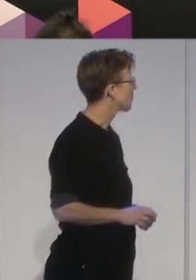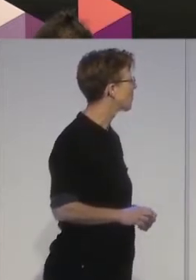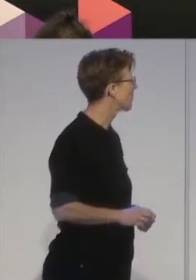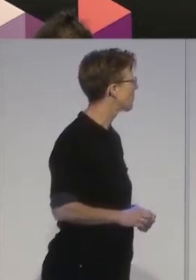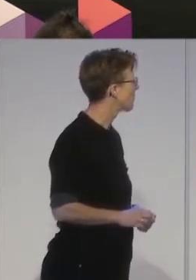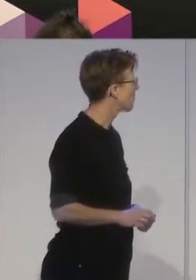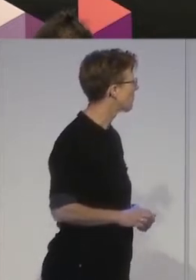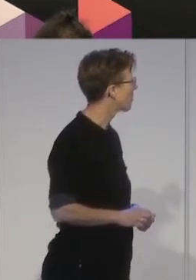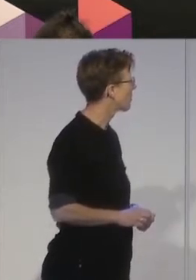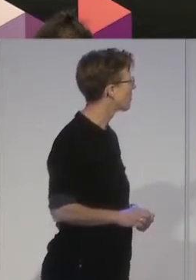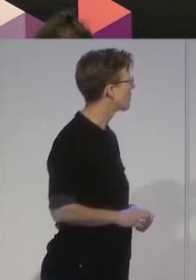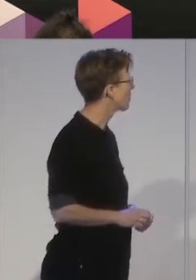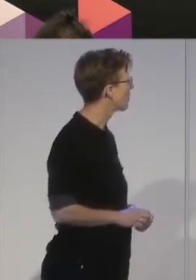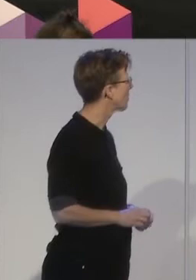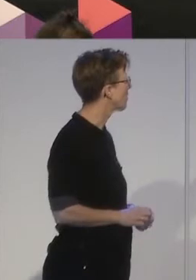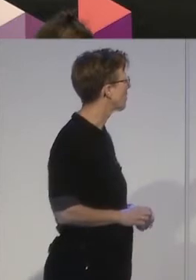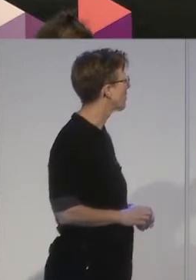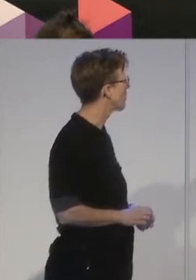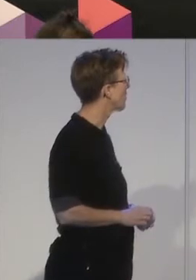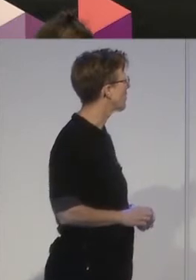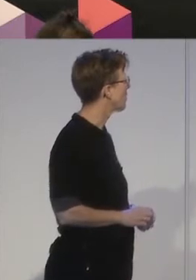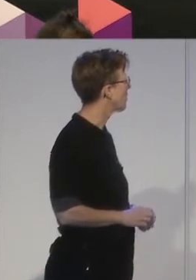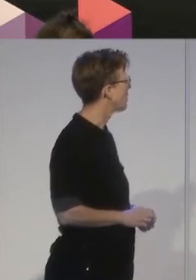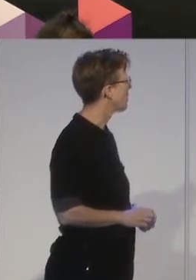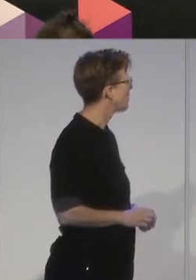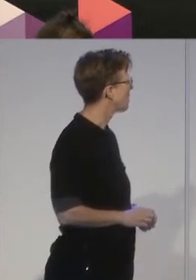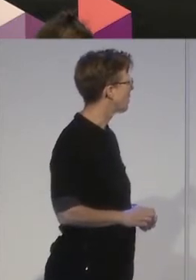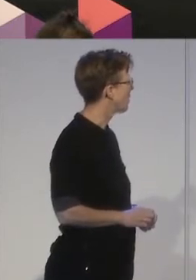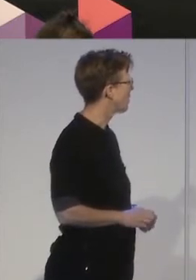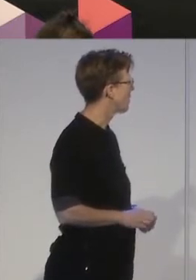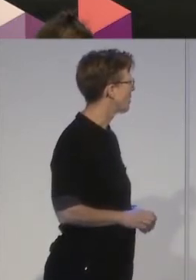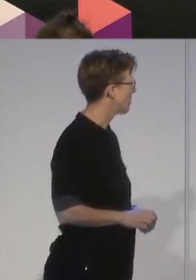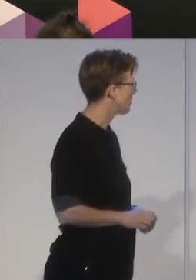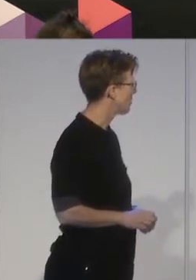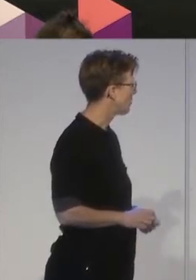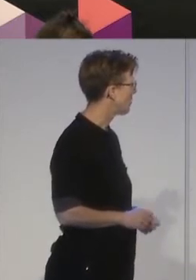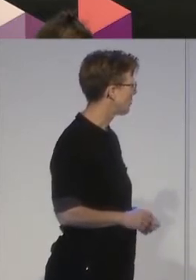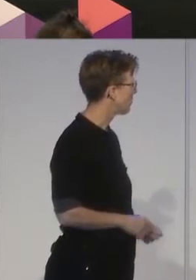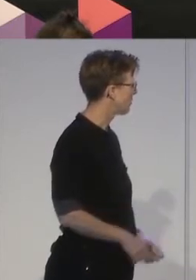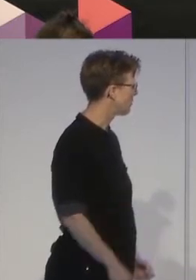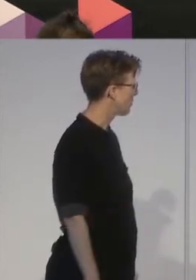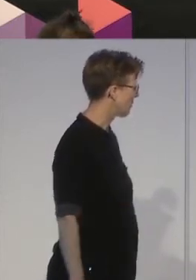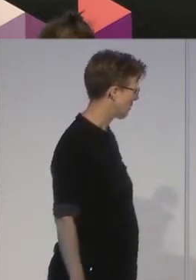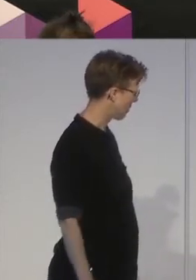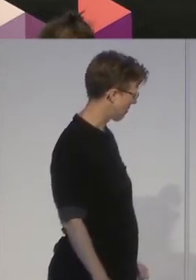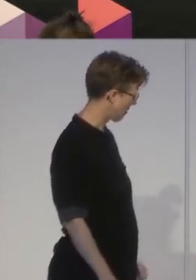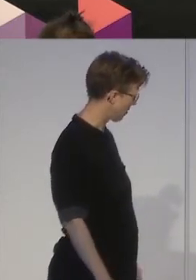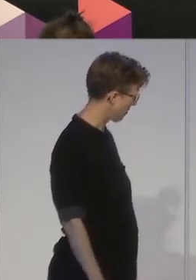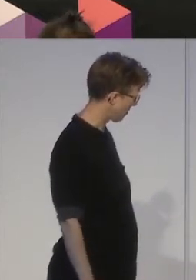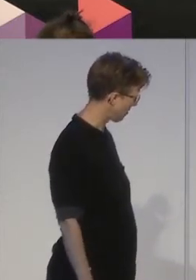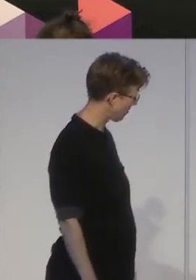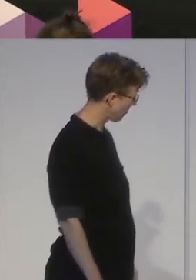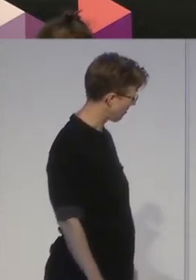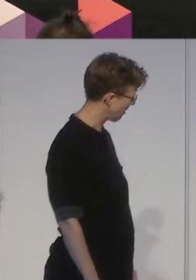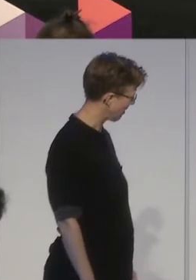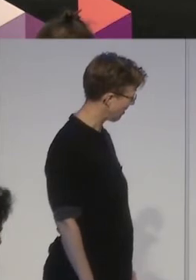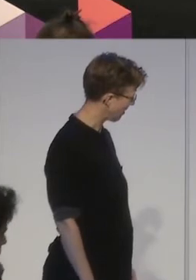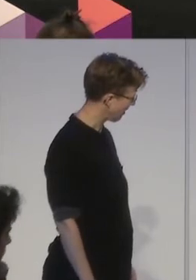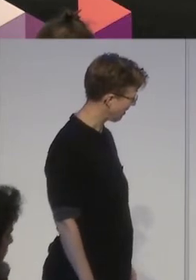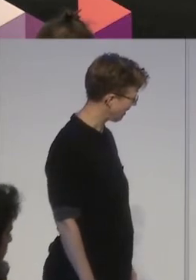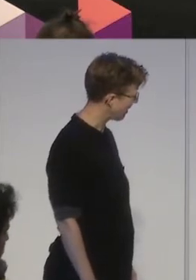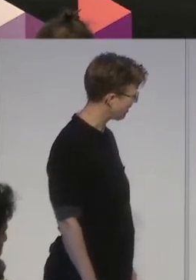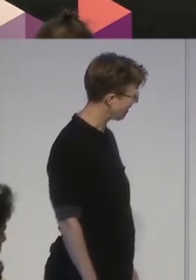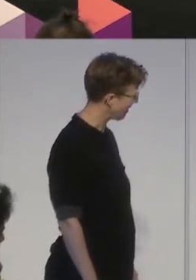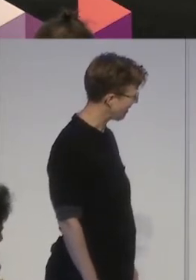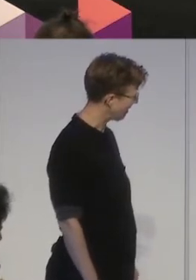so that everything that they do actually has a meaning, but You actually